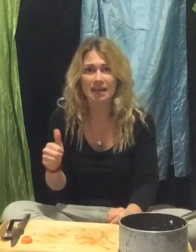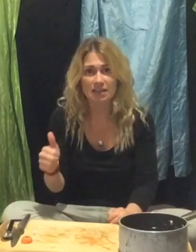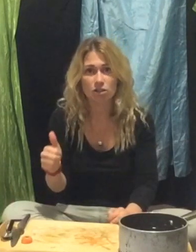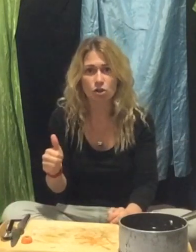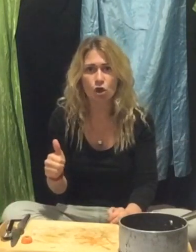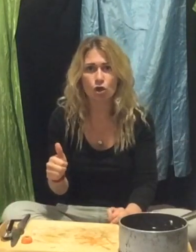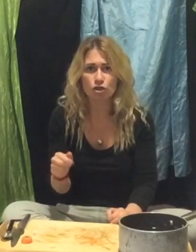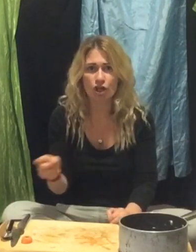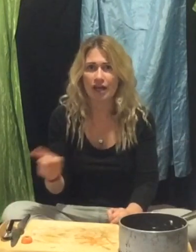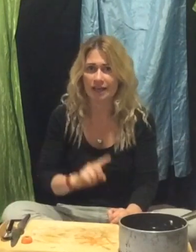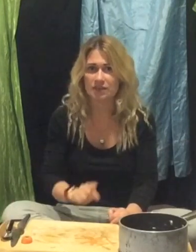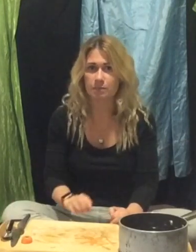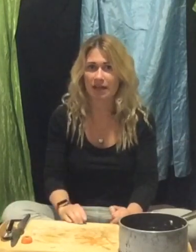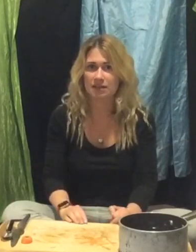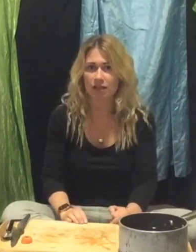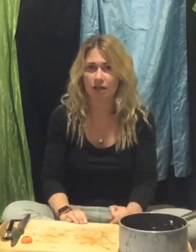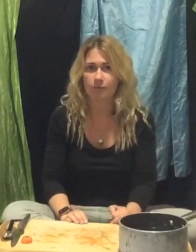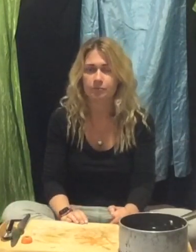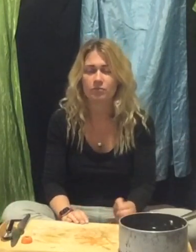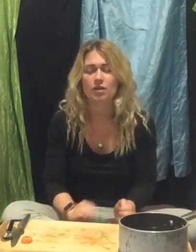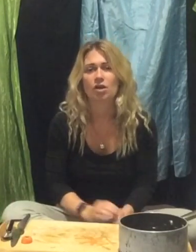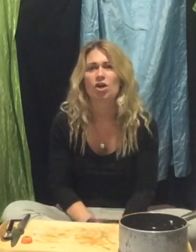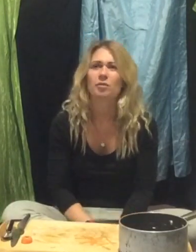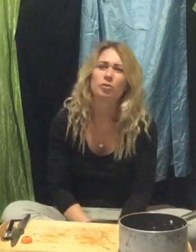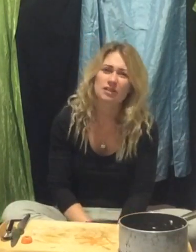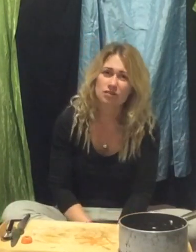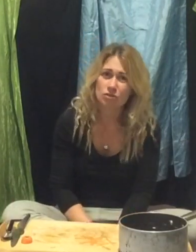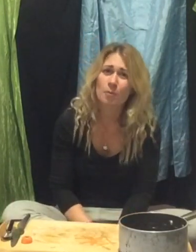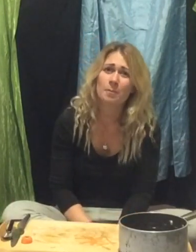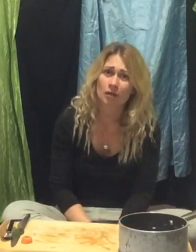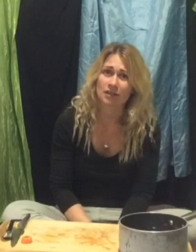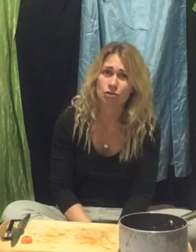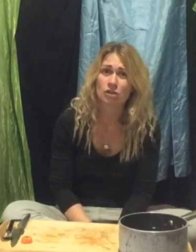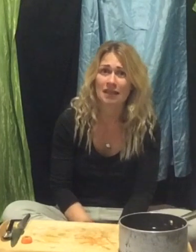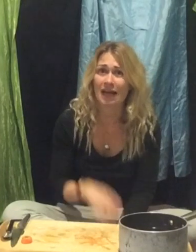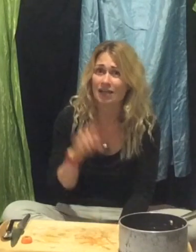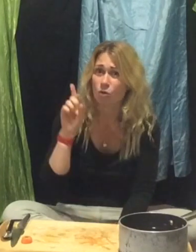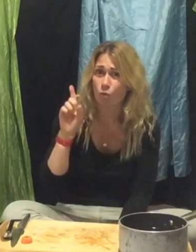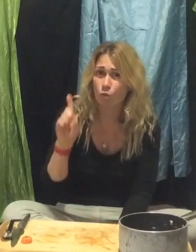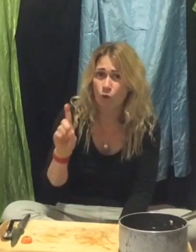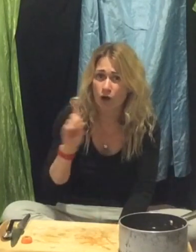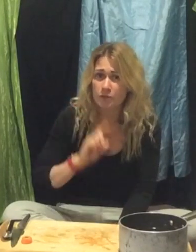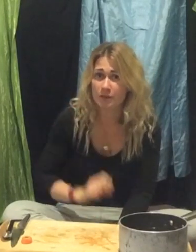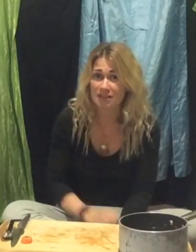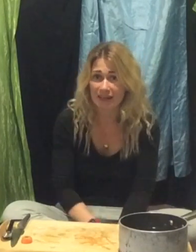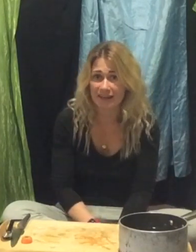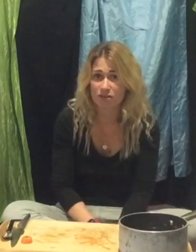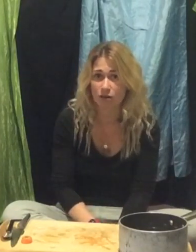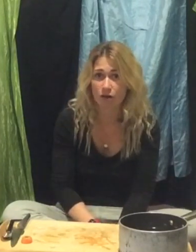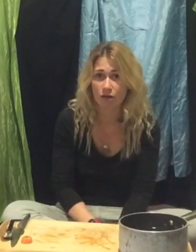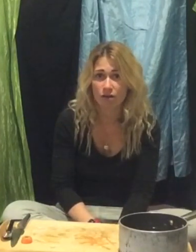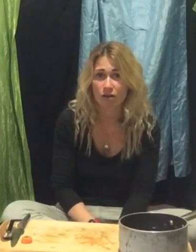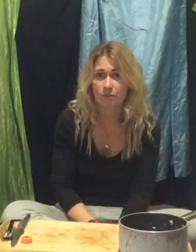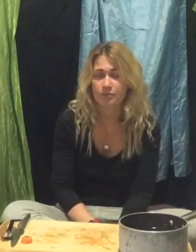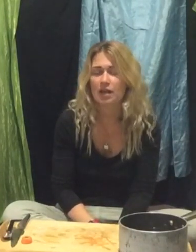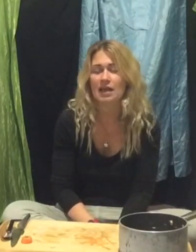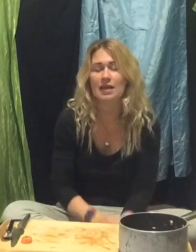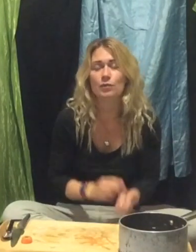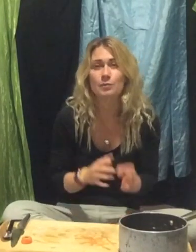It's good, it's better, but if somebody just had one potato, it would